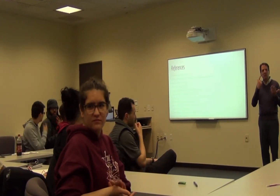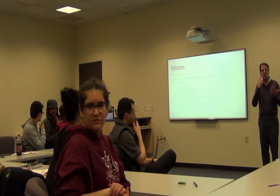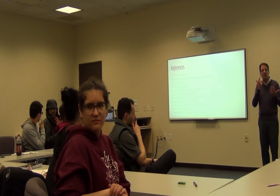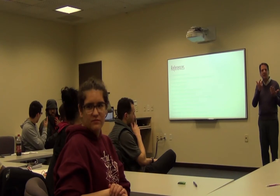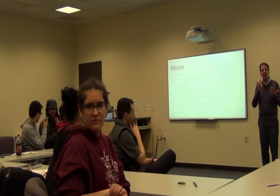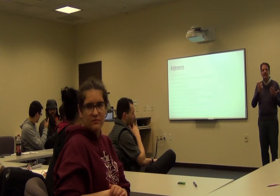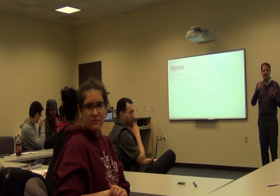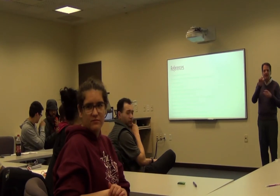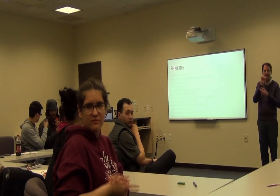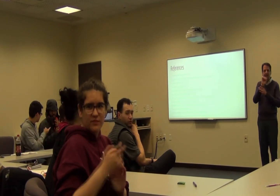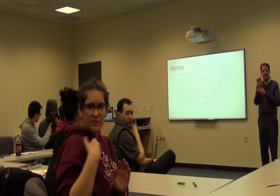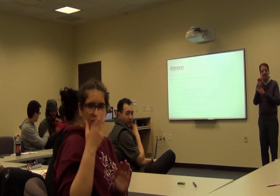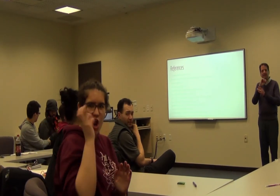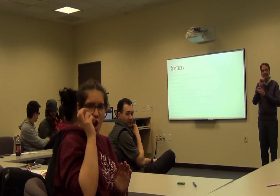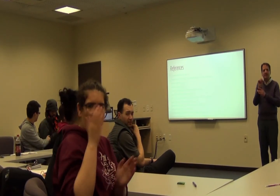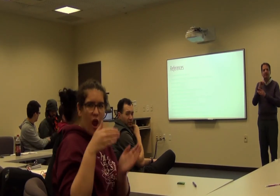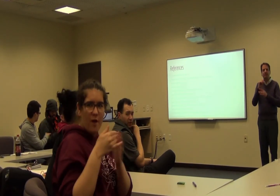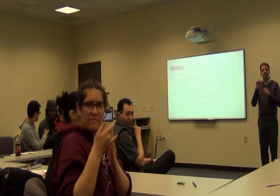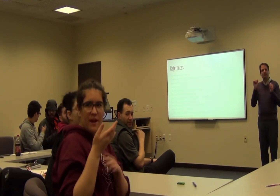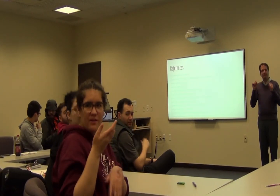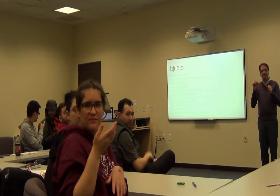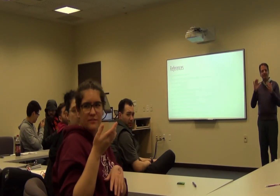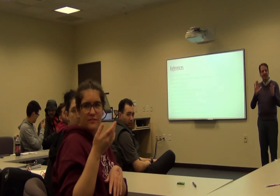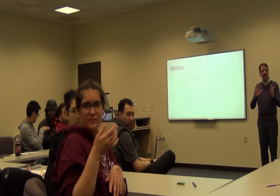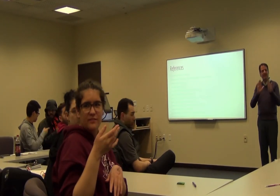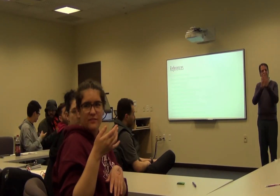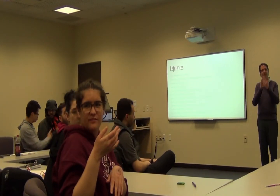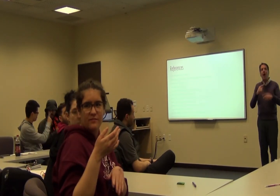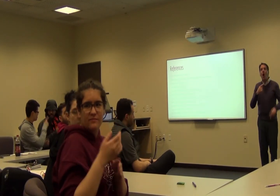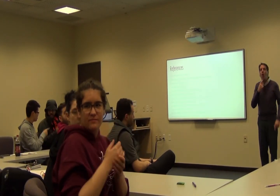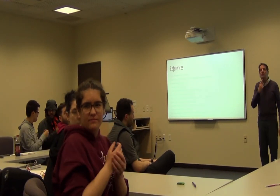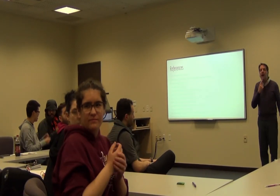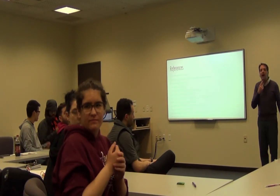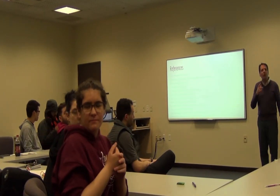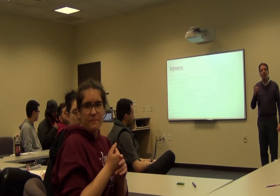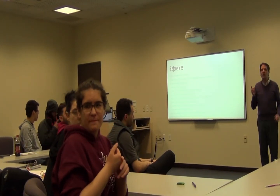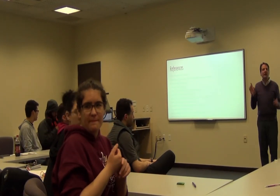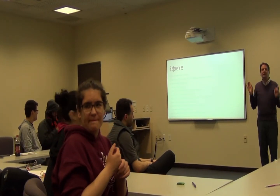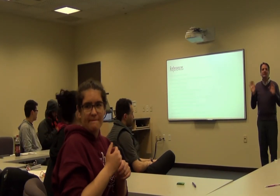was the otaku offensive to Japanese people, or?